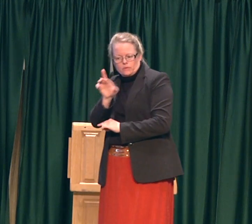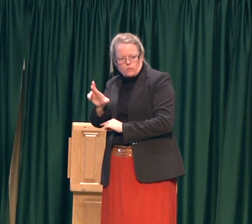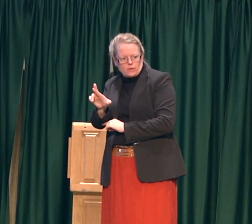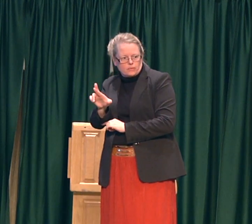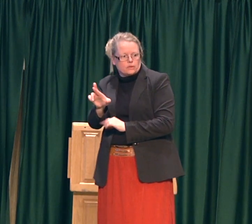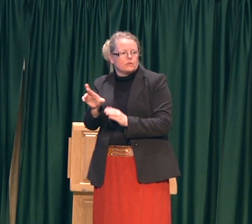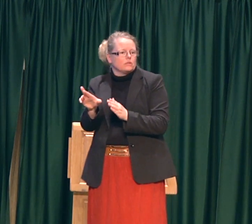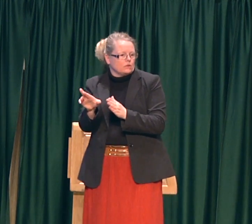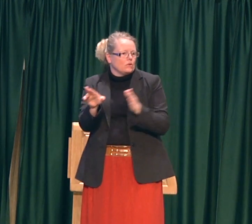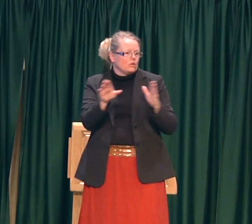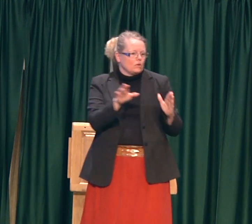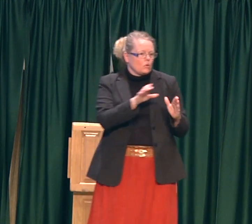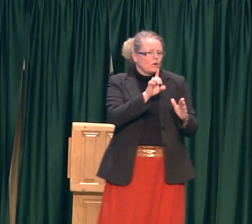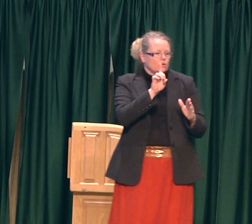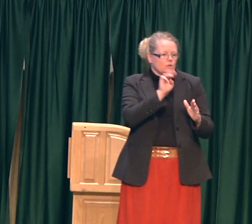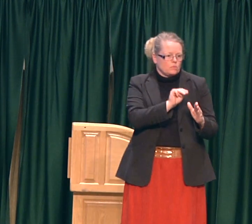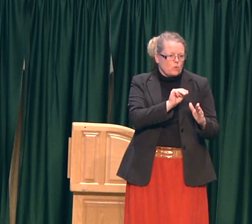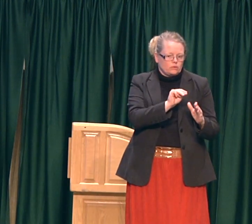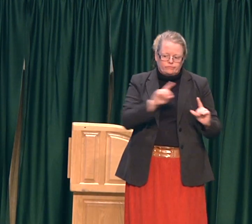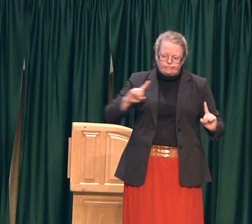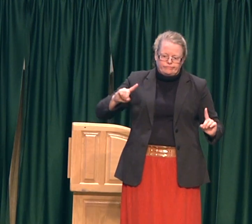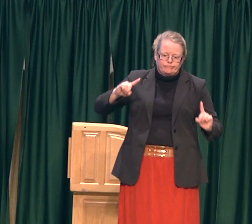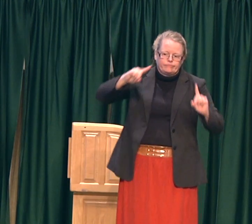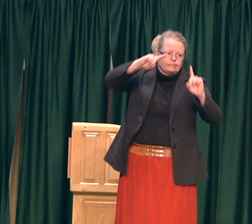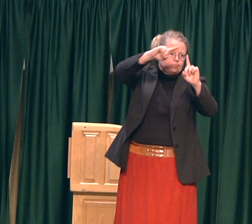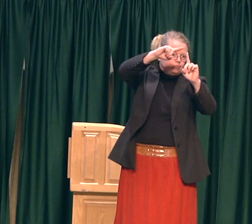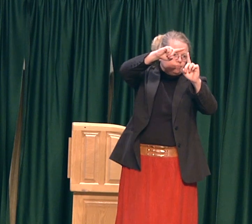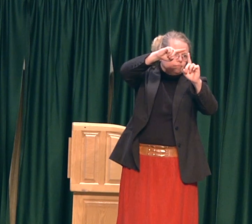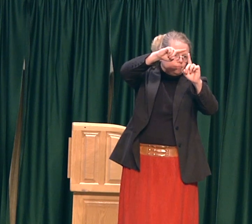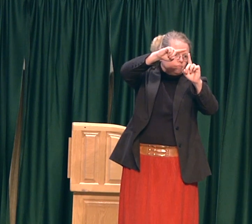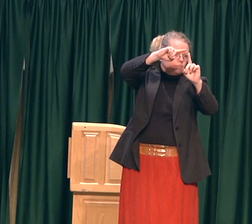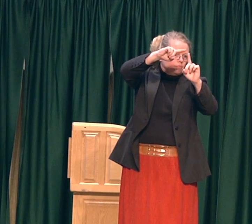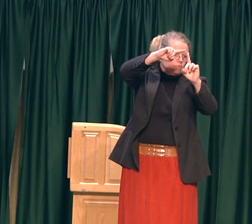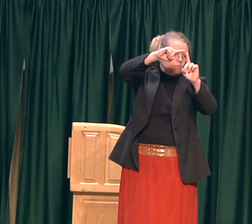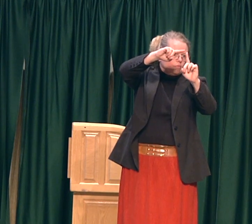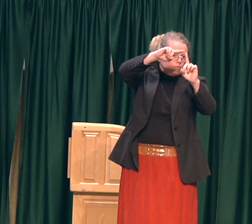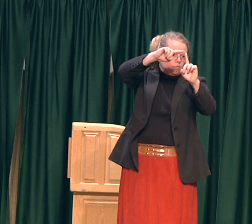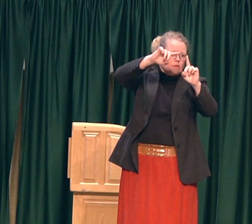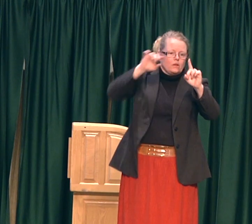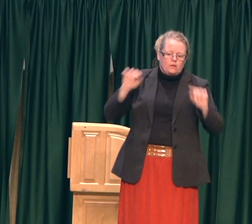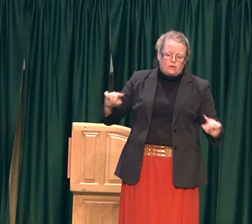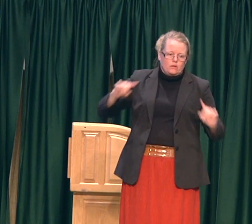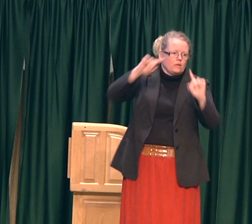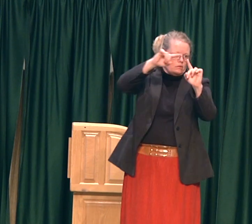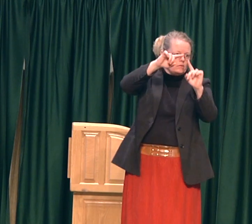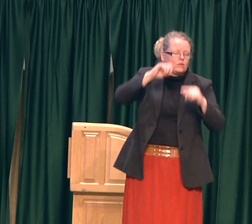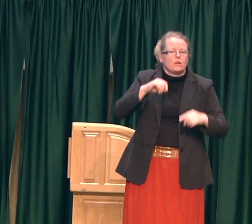So if you wanted to get a certified interpreter from Cedar Rapids or from Des Moines, each would be about equidistance to